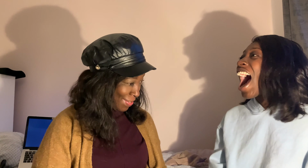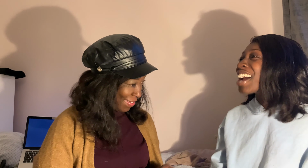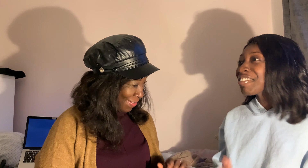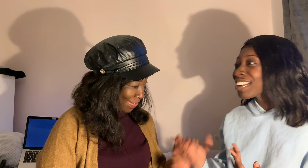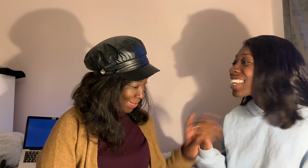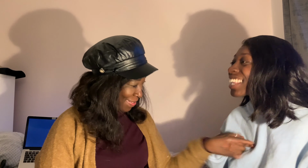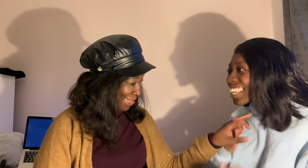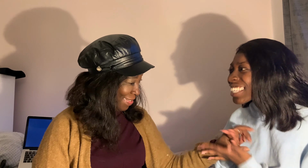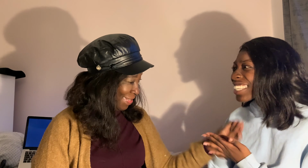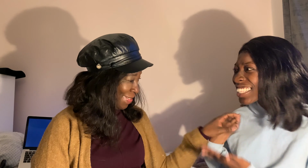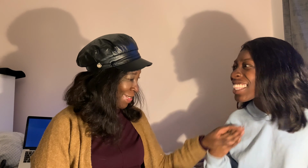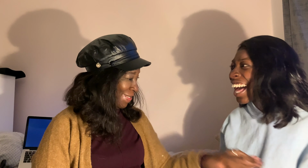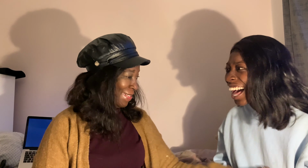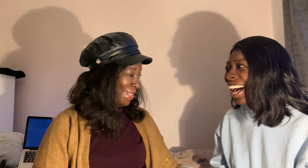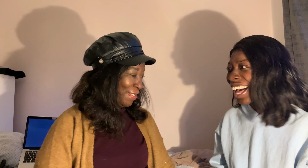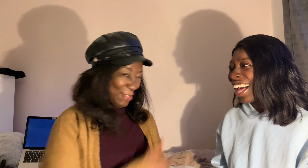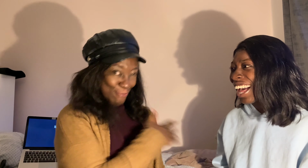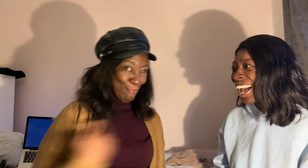I really did that.